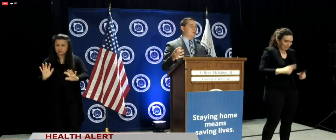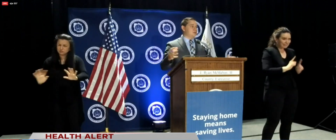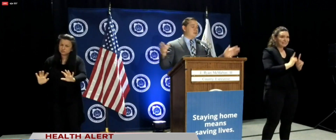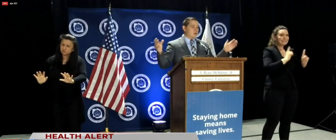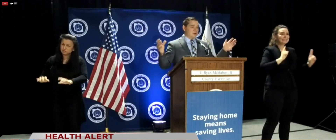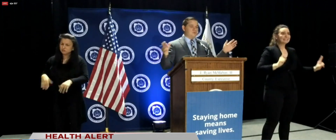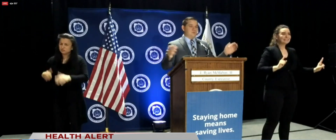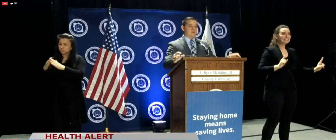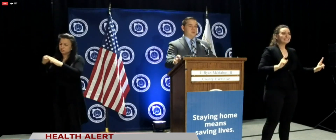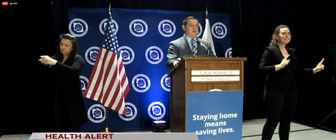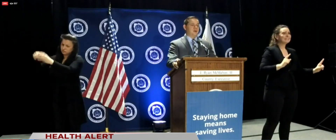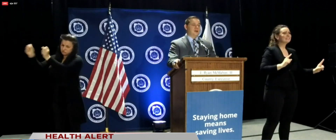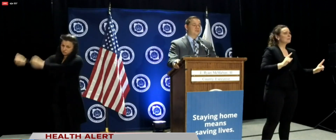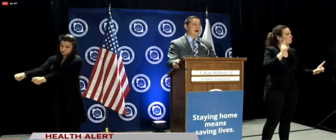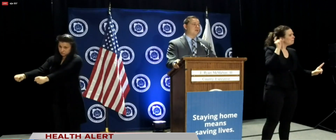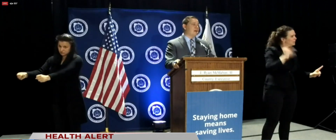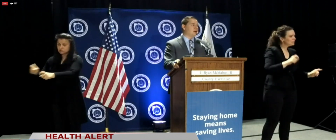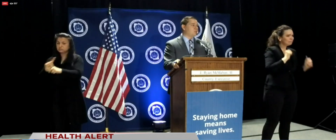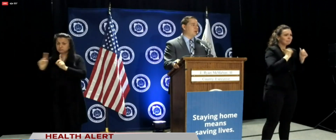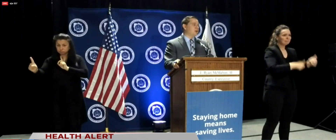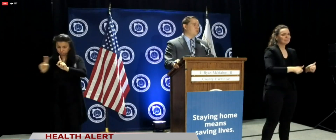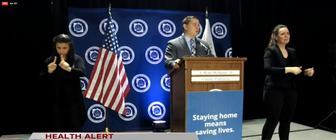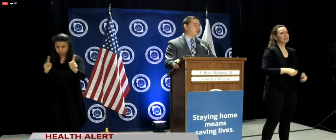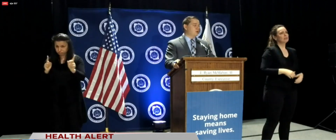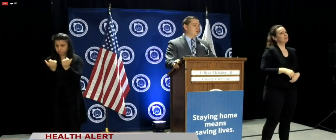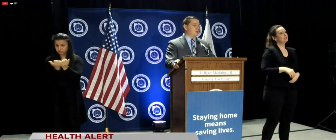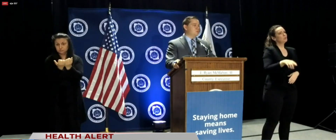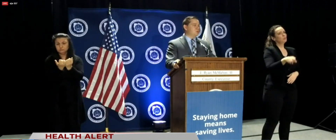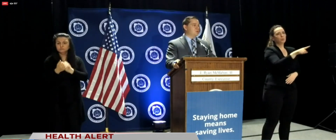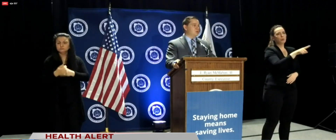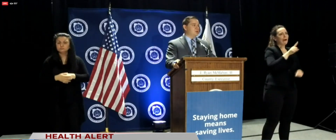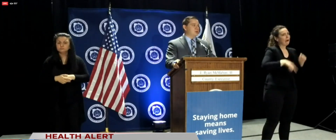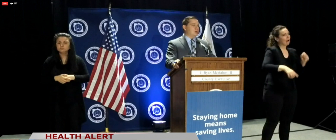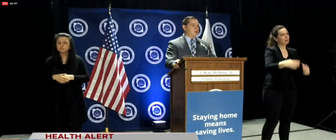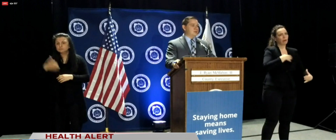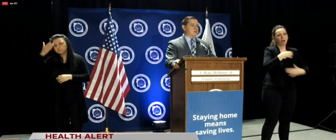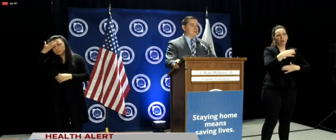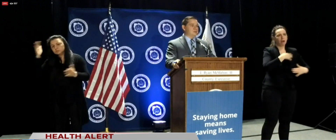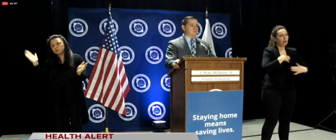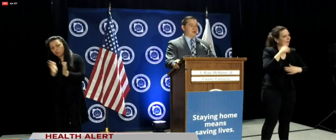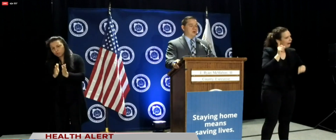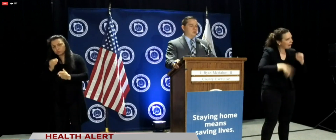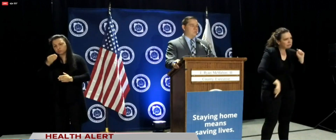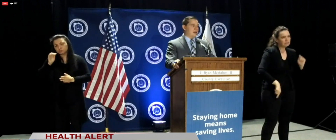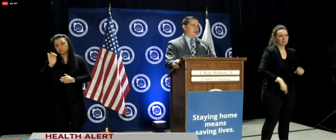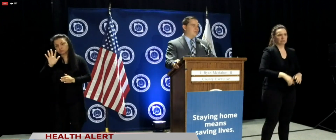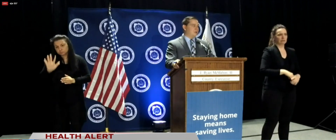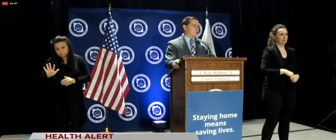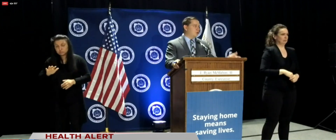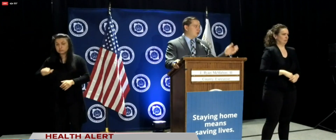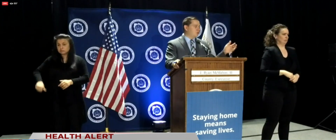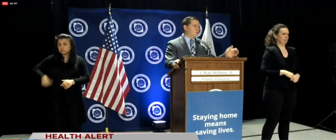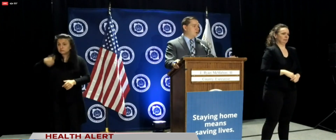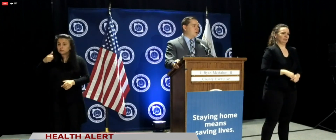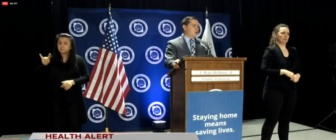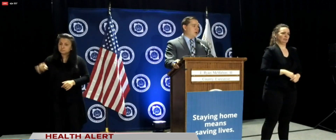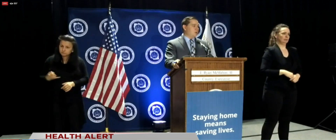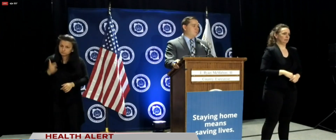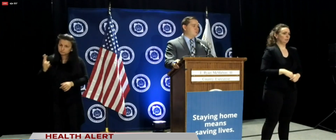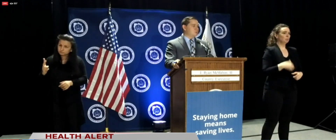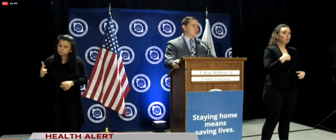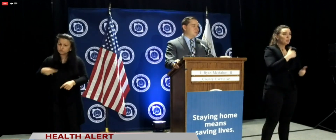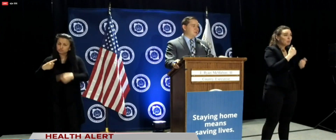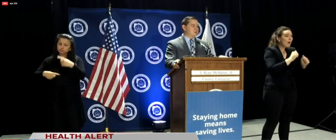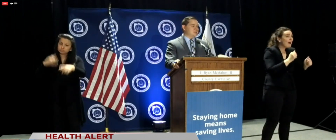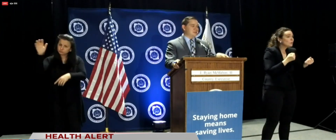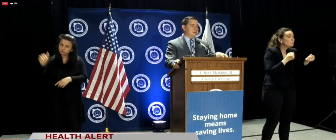thing: stay away from each other. Let's modify our behavior. Let's be unique. Let's chart our own path, our own curve.